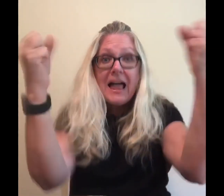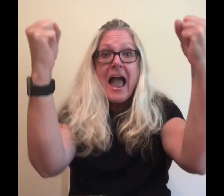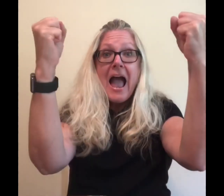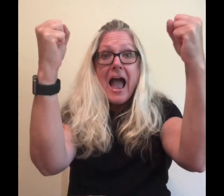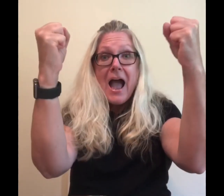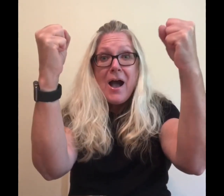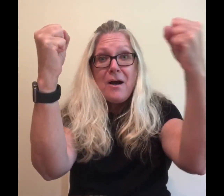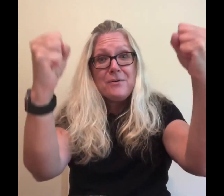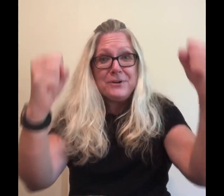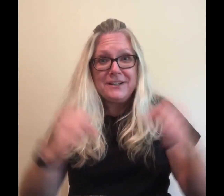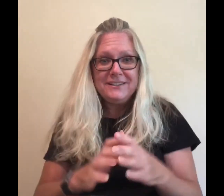loud.